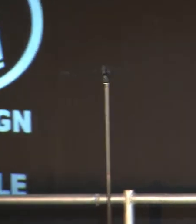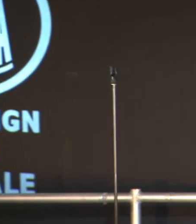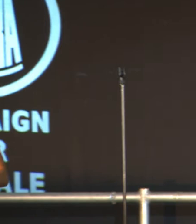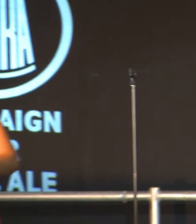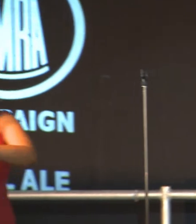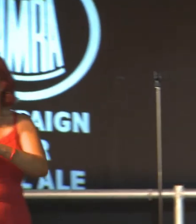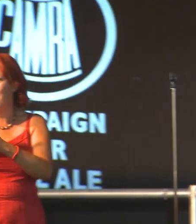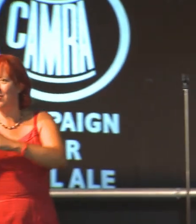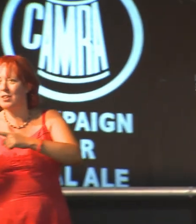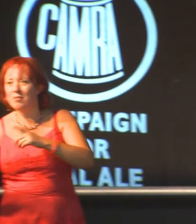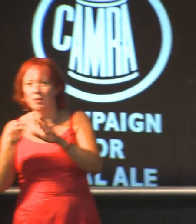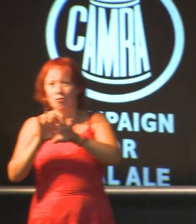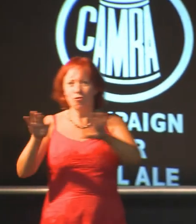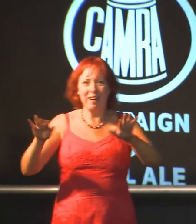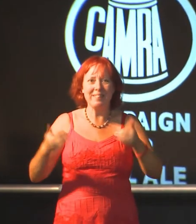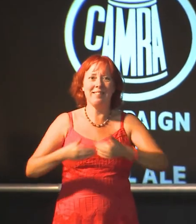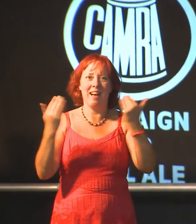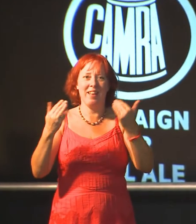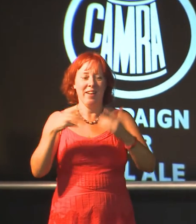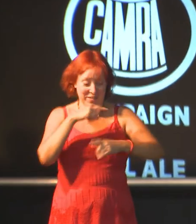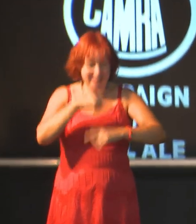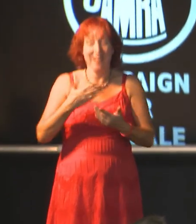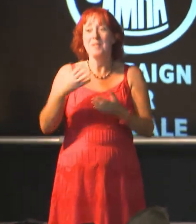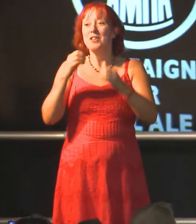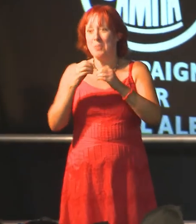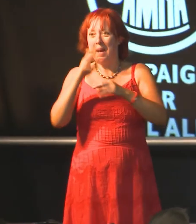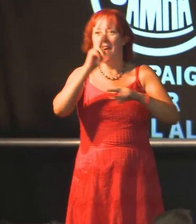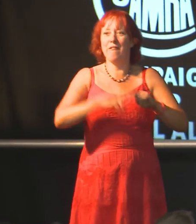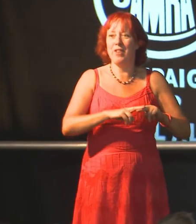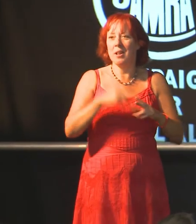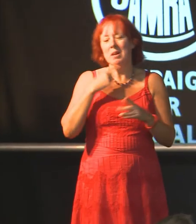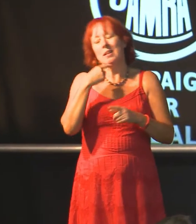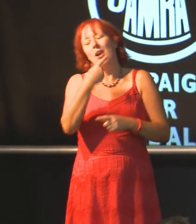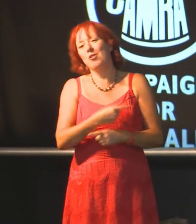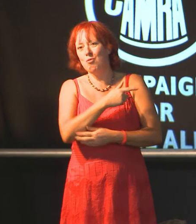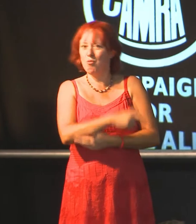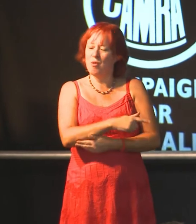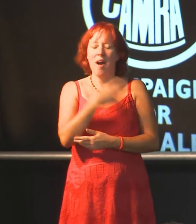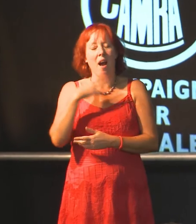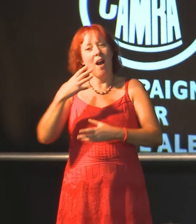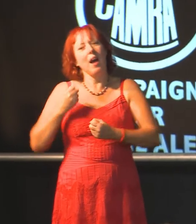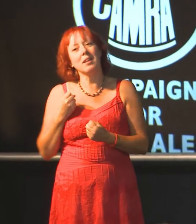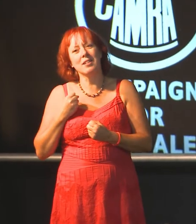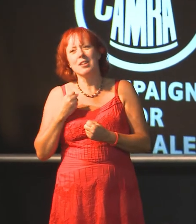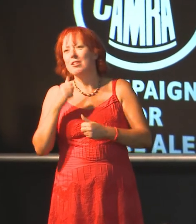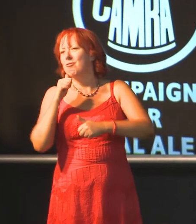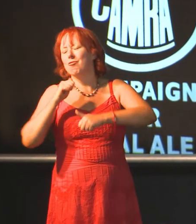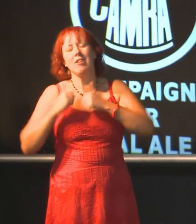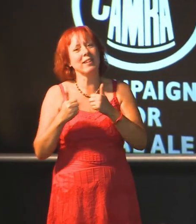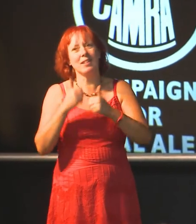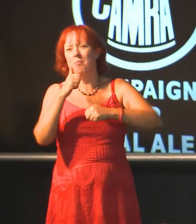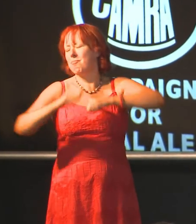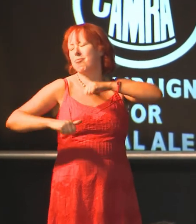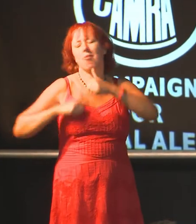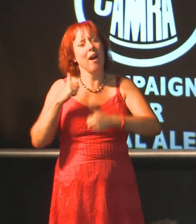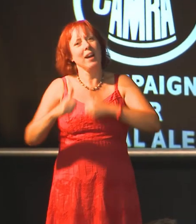than lasting the whole trade day at the GBBF. And let me tell you that I had the greatest of